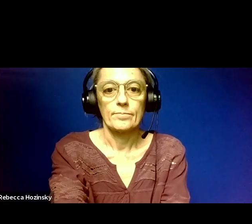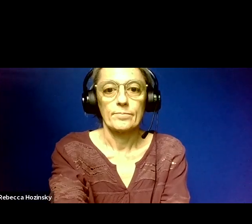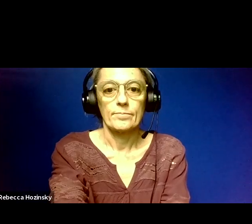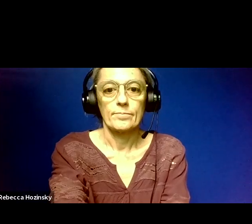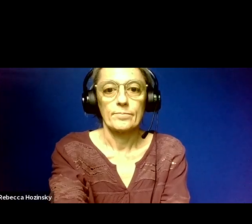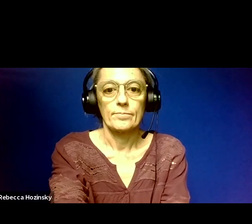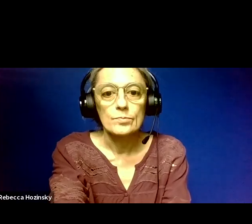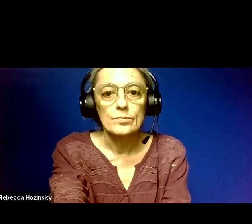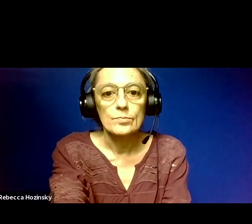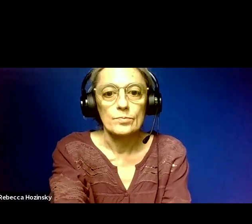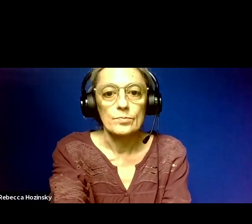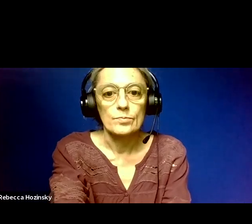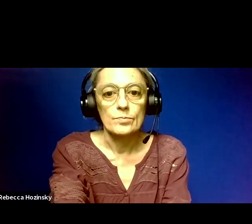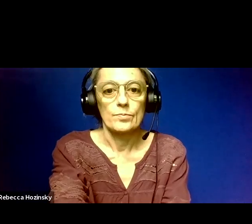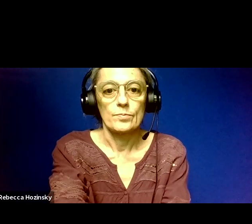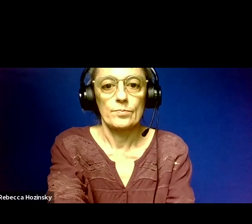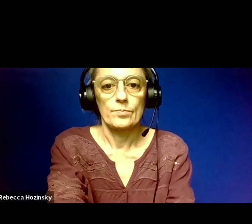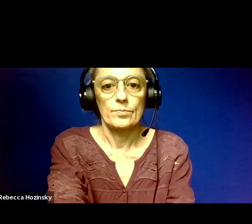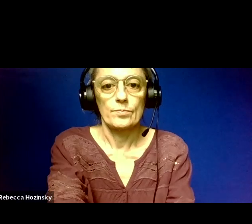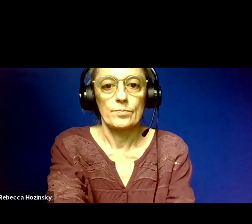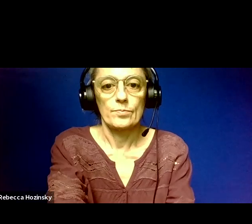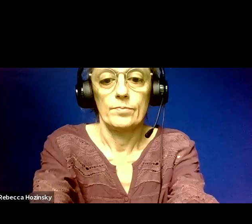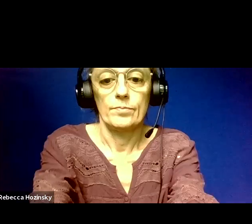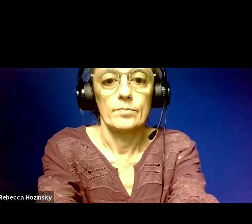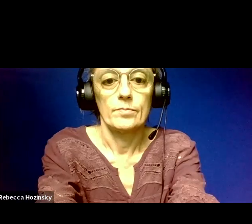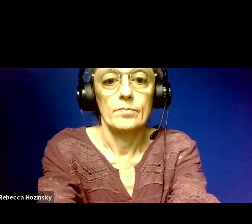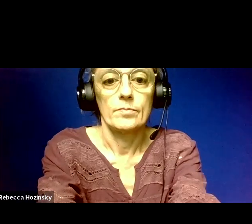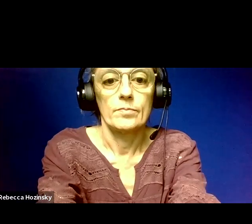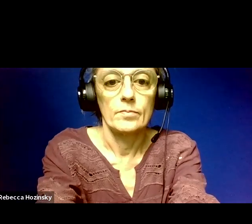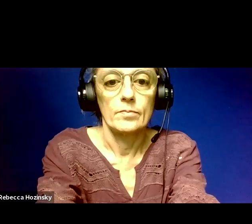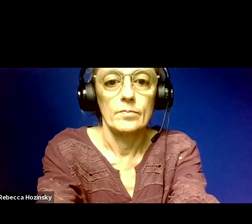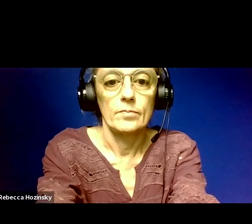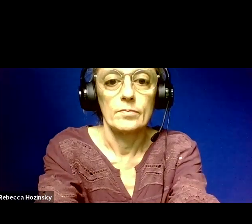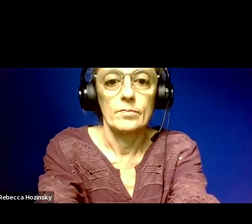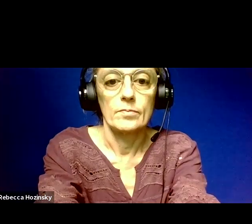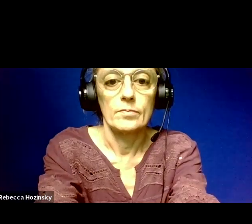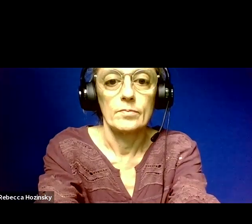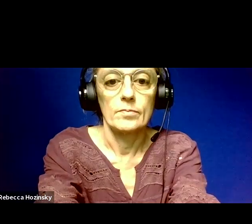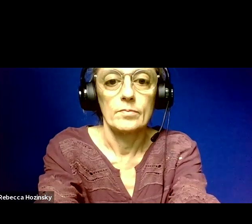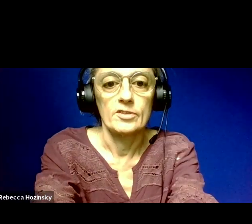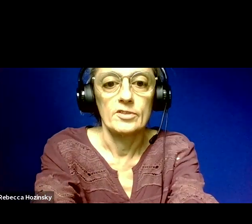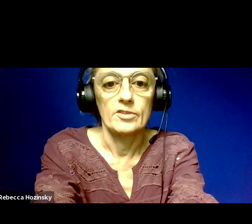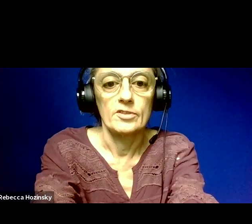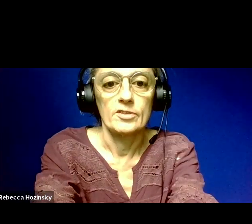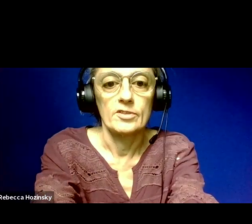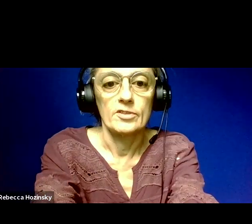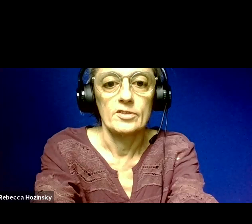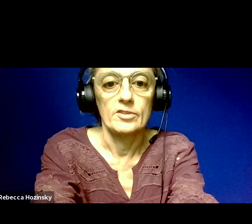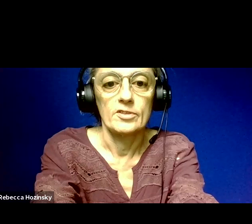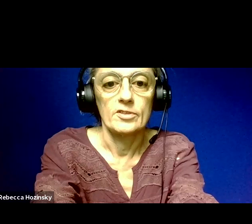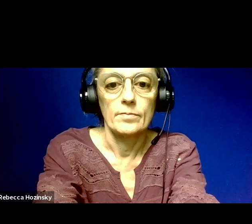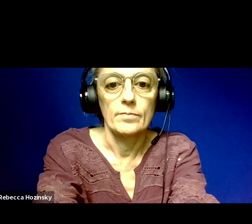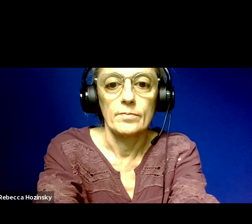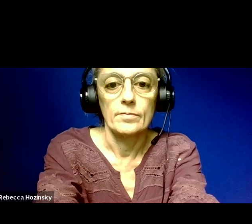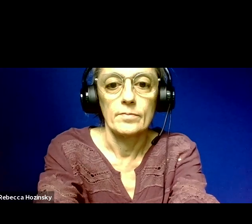except for limitations caused by a disability, the employer must consider whether the